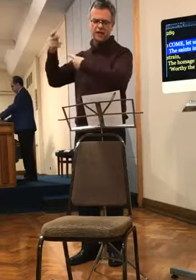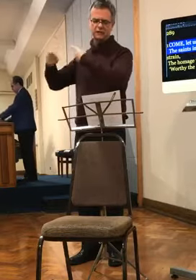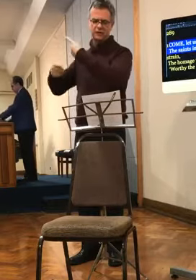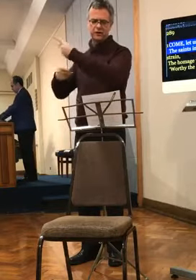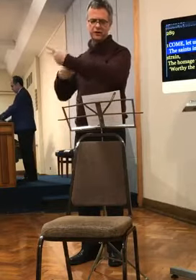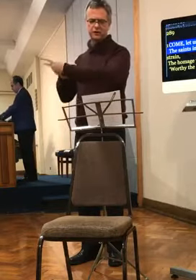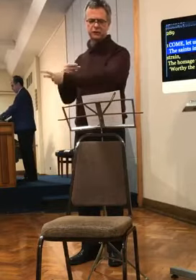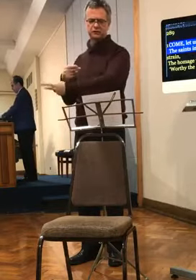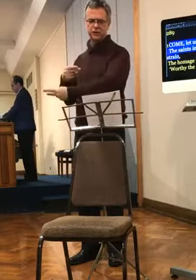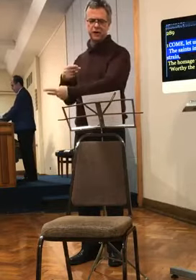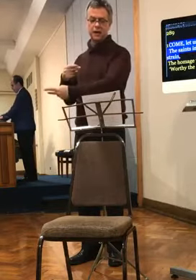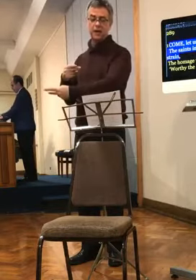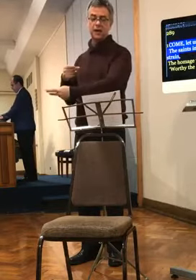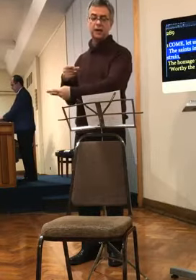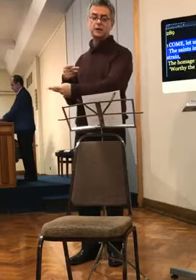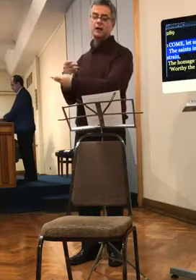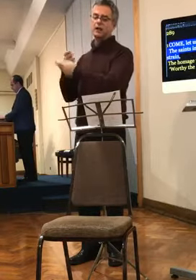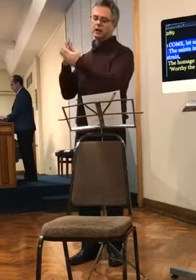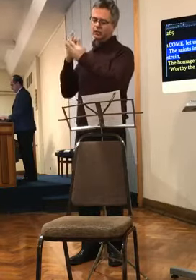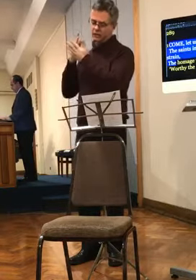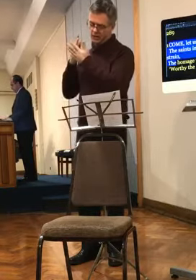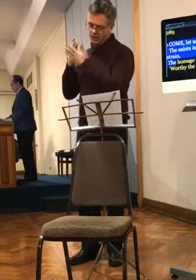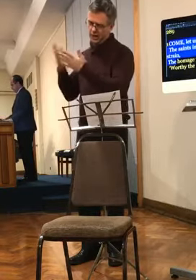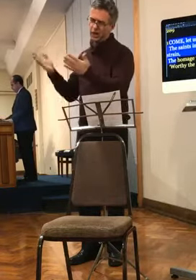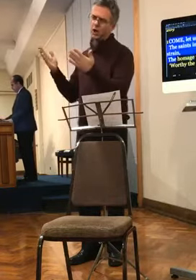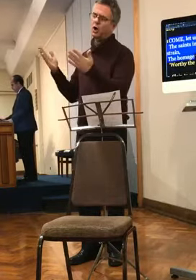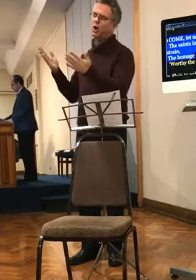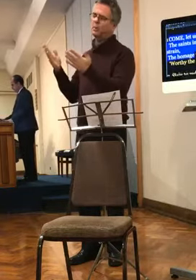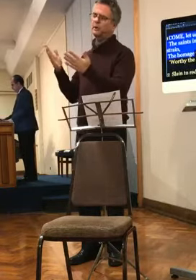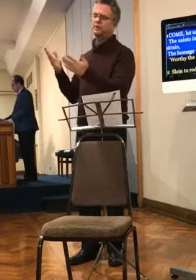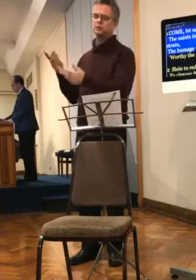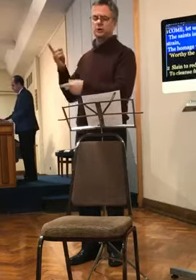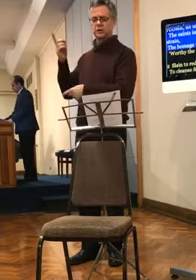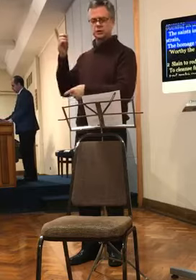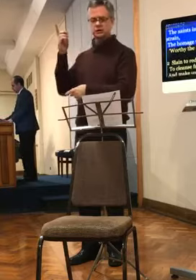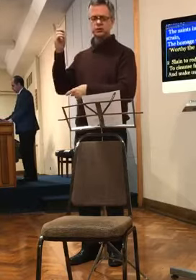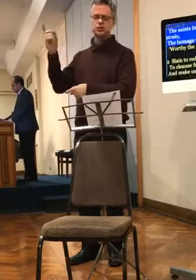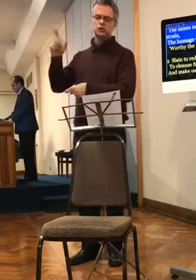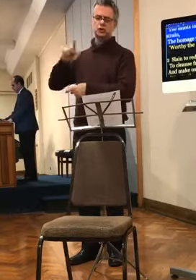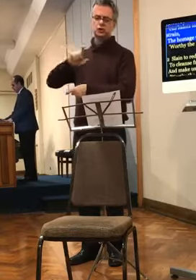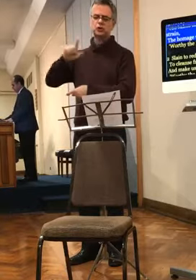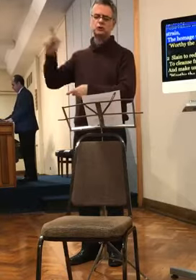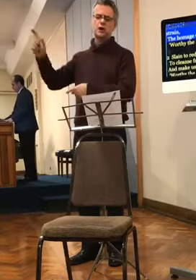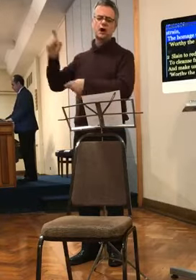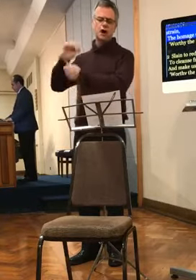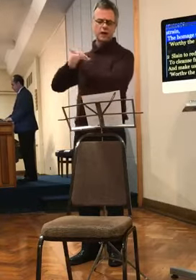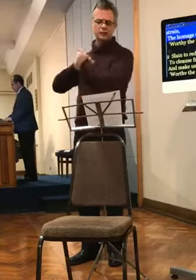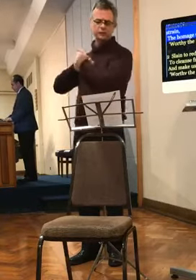Thank you.